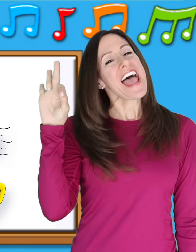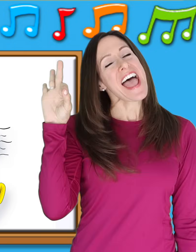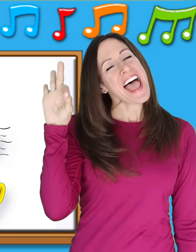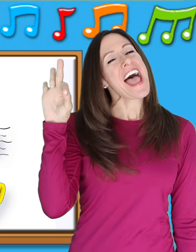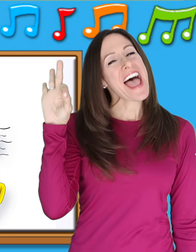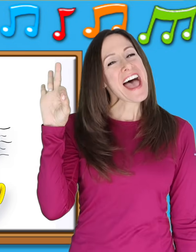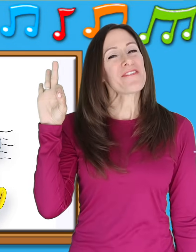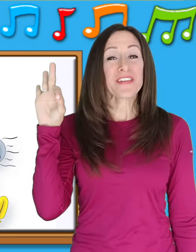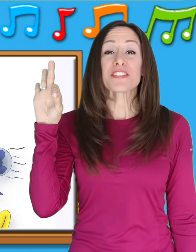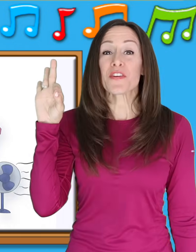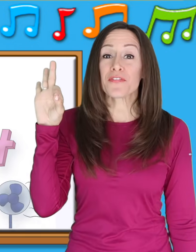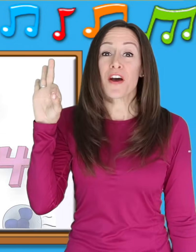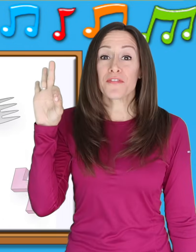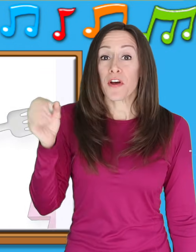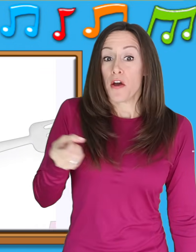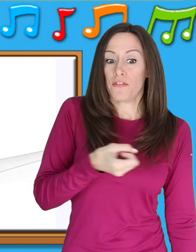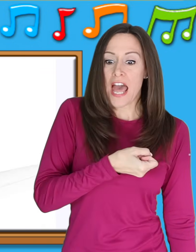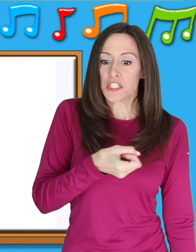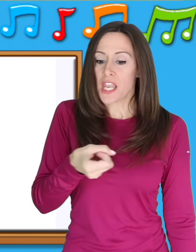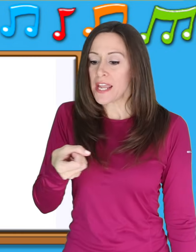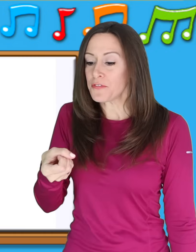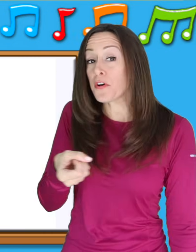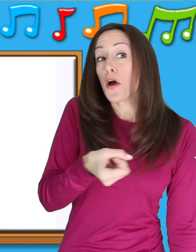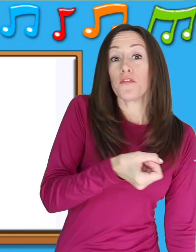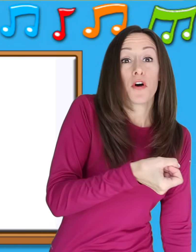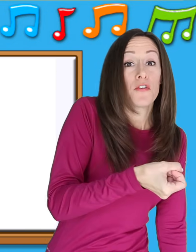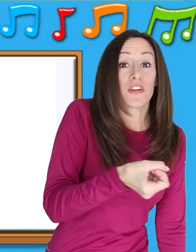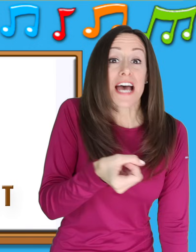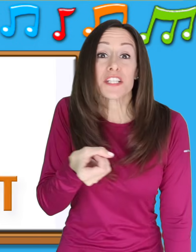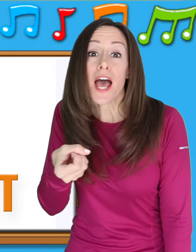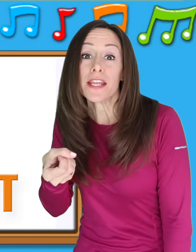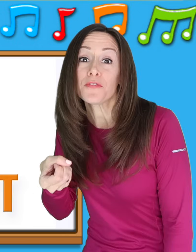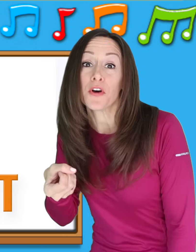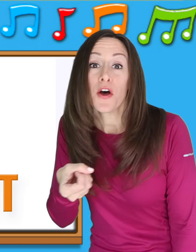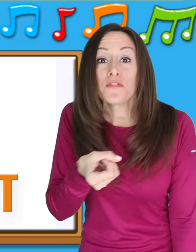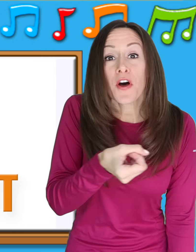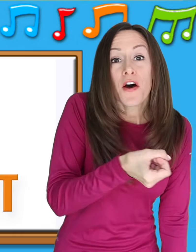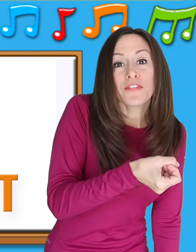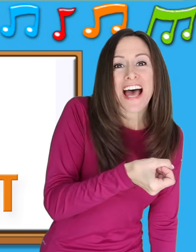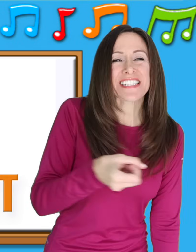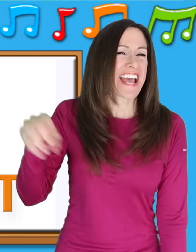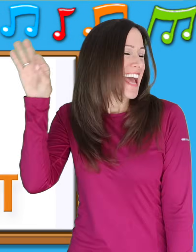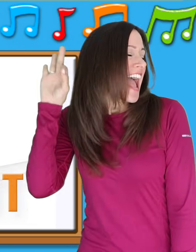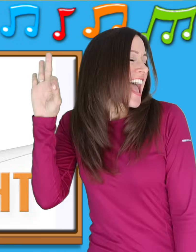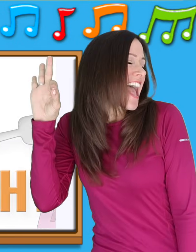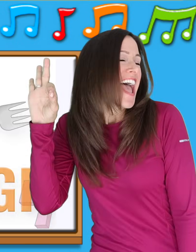F is for f-f-f-flashlight, f-f-flashlight, f-f-flashlight F